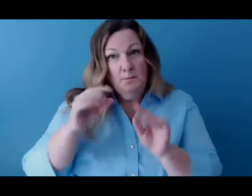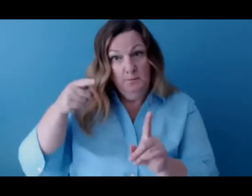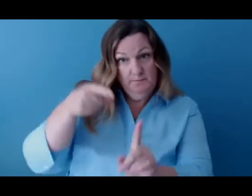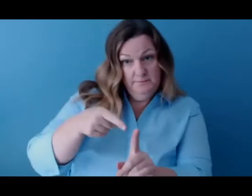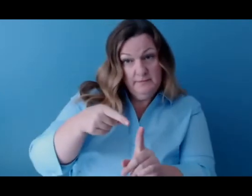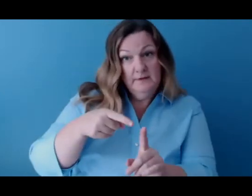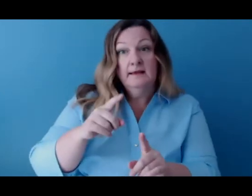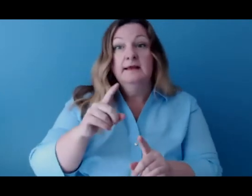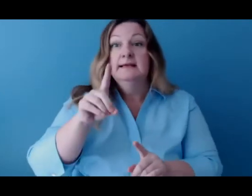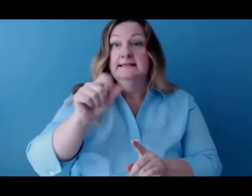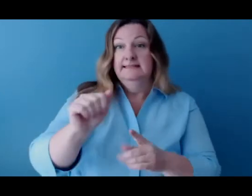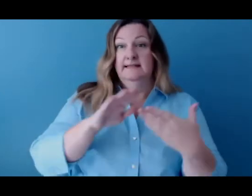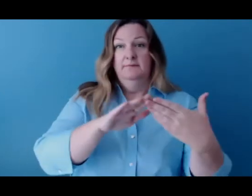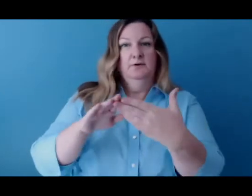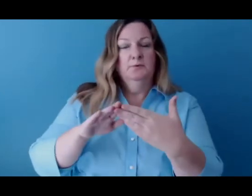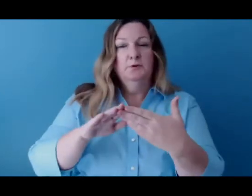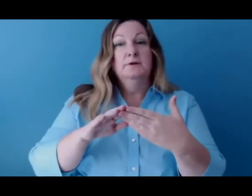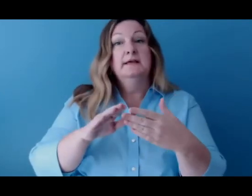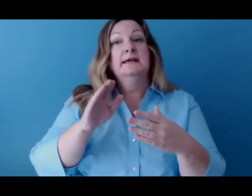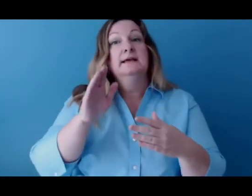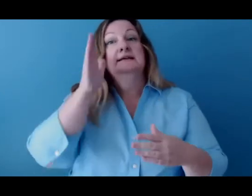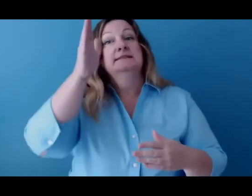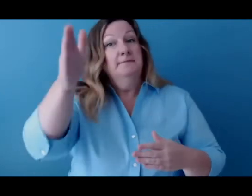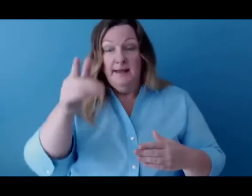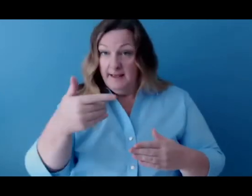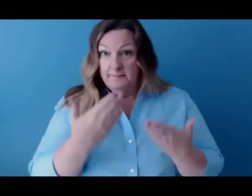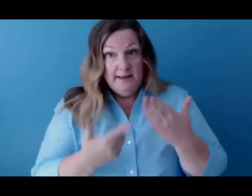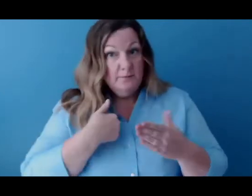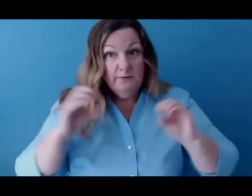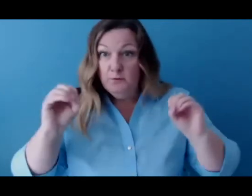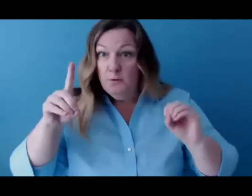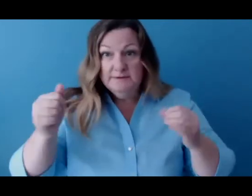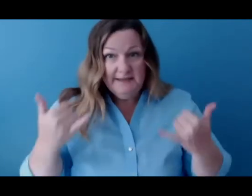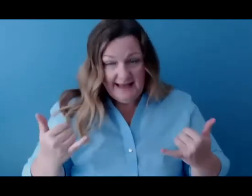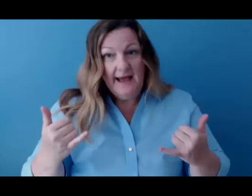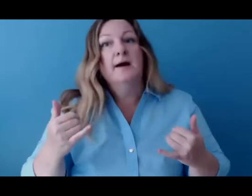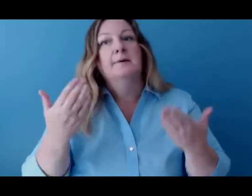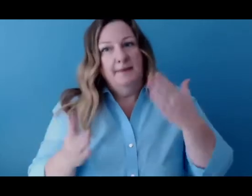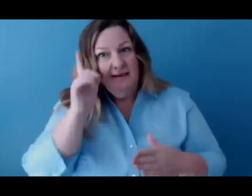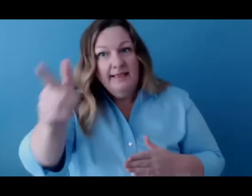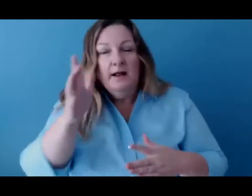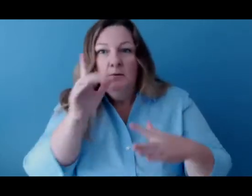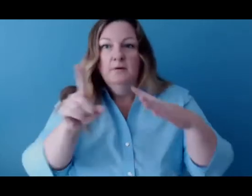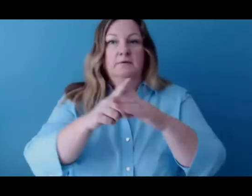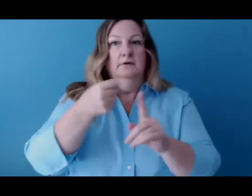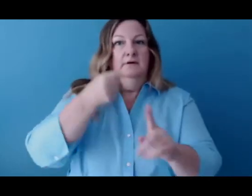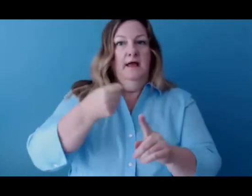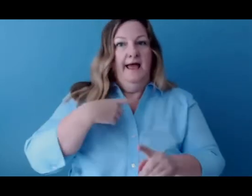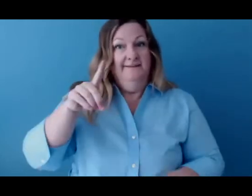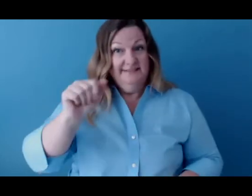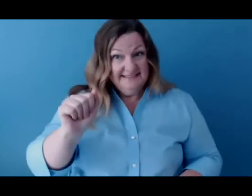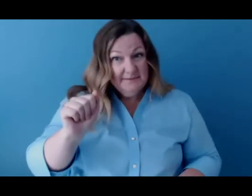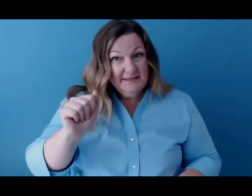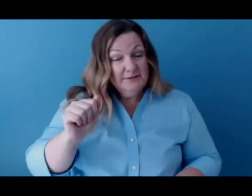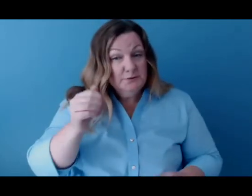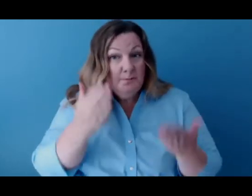it's a community that we all will someday belong to, and it's a community that we all need to pay attention to. And I appreciate you taking